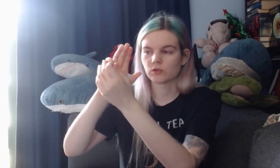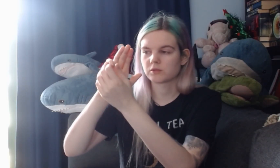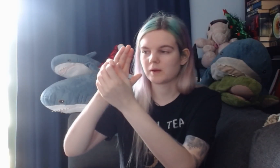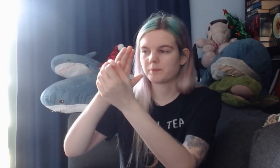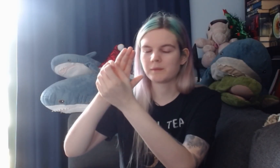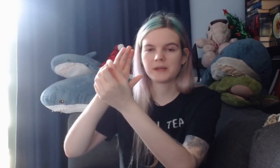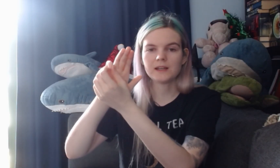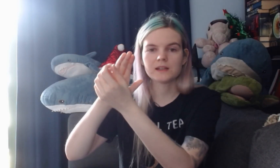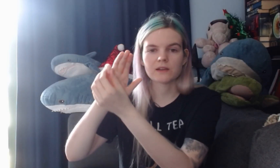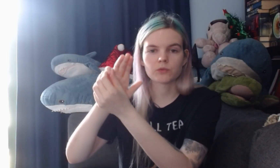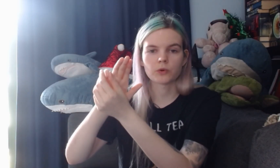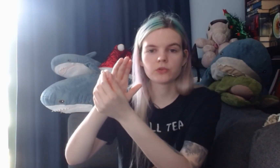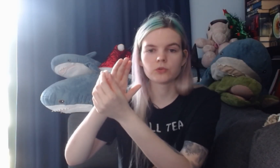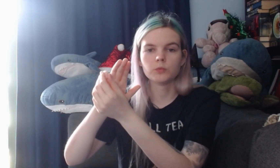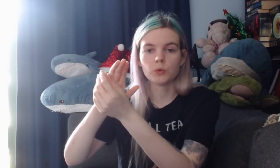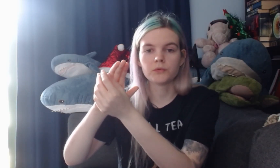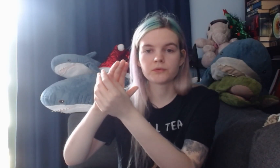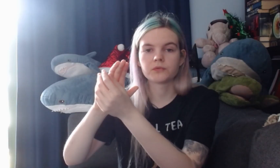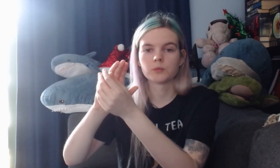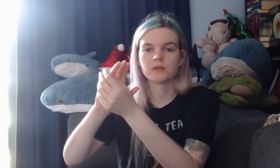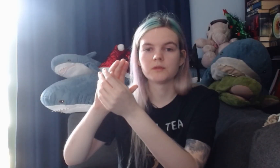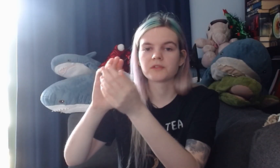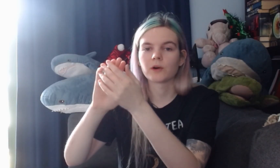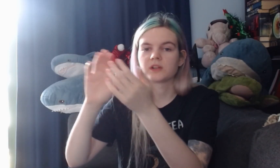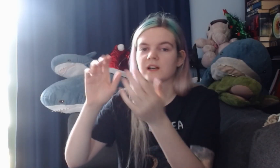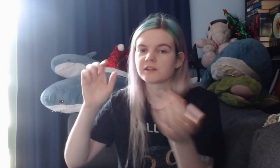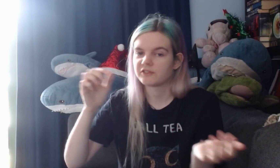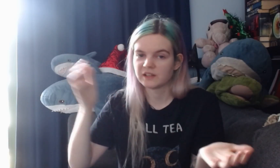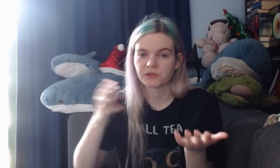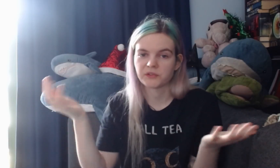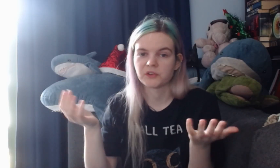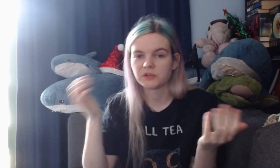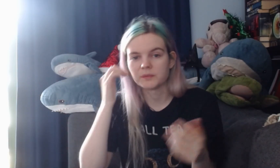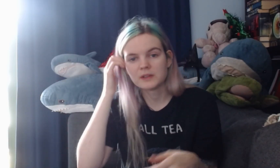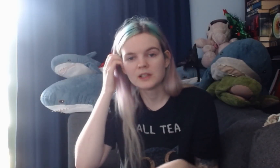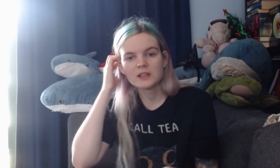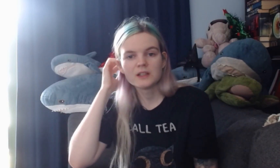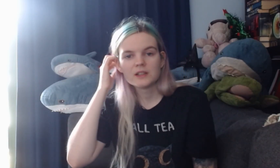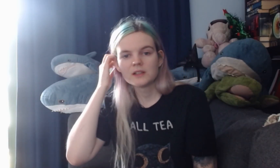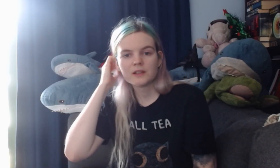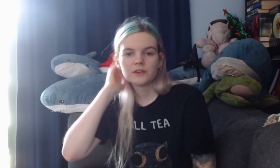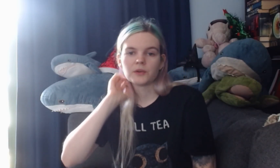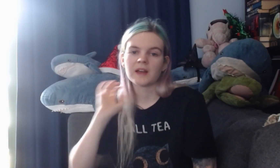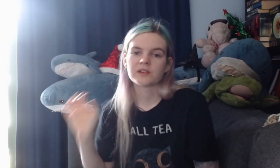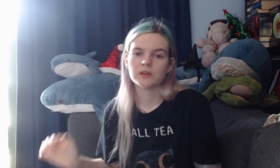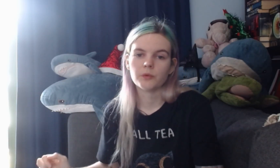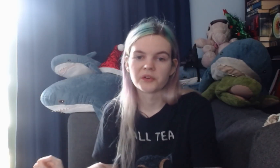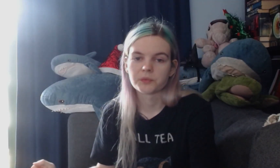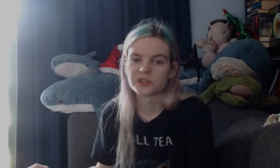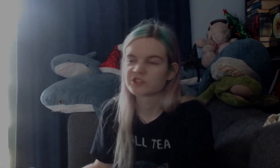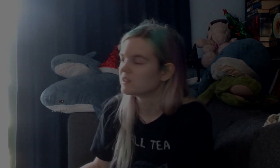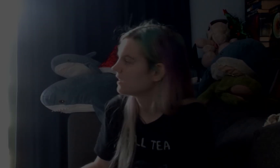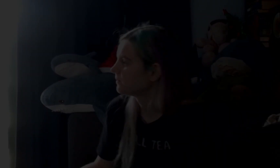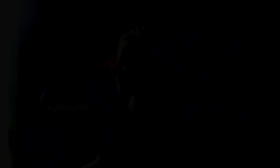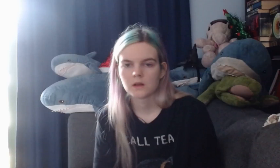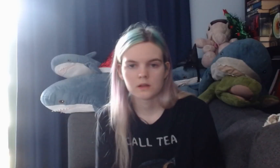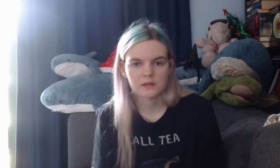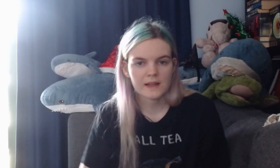my pinky doesn't want to move without the other fingers, so you get the worse version there. The next